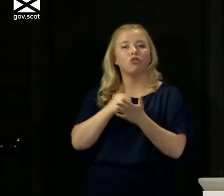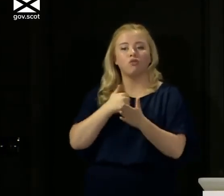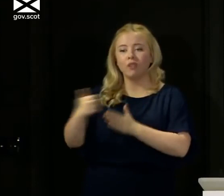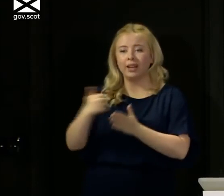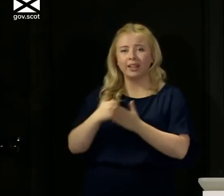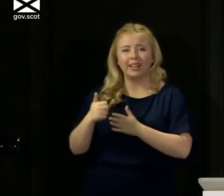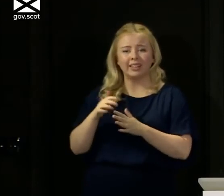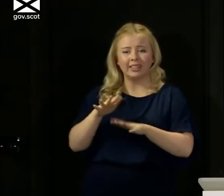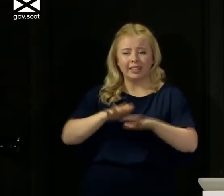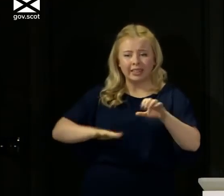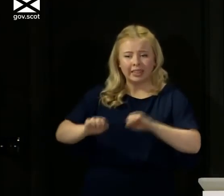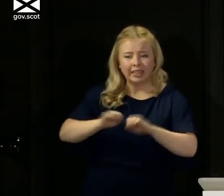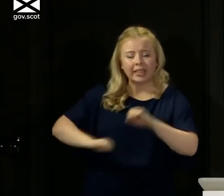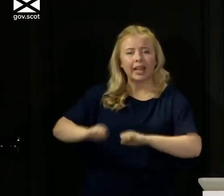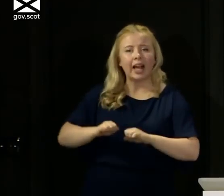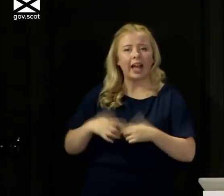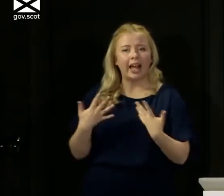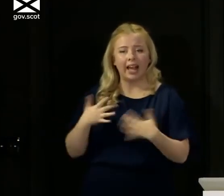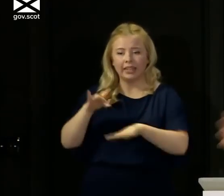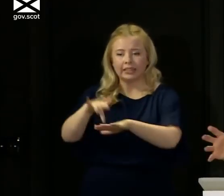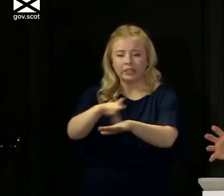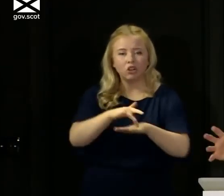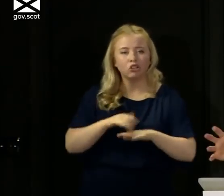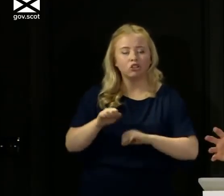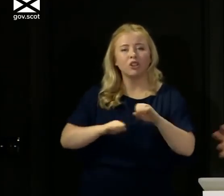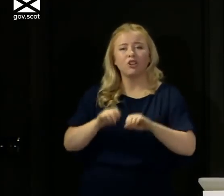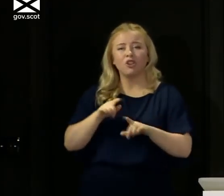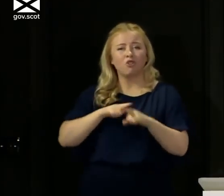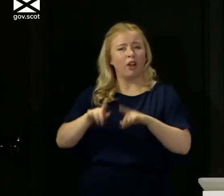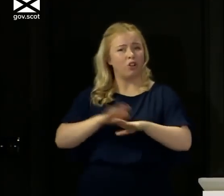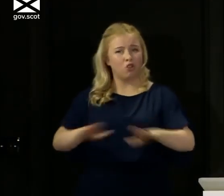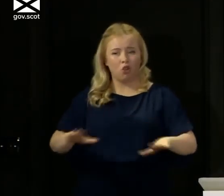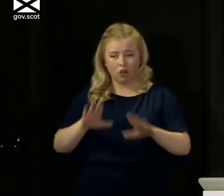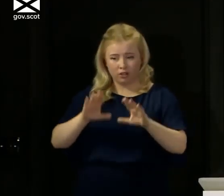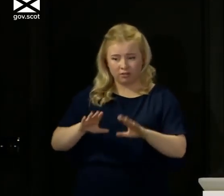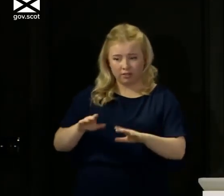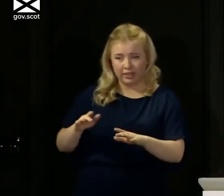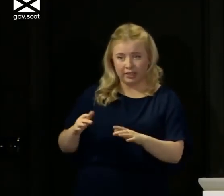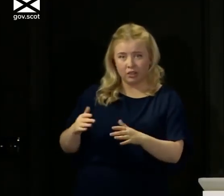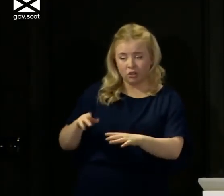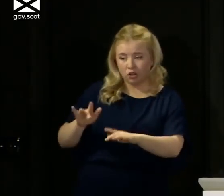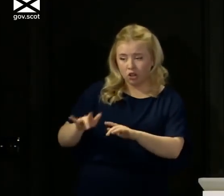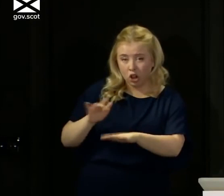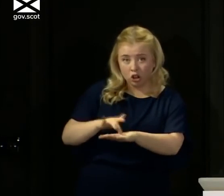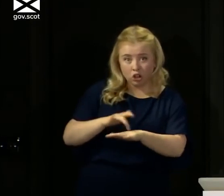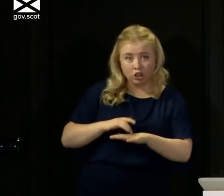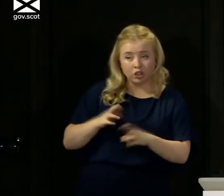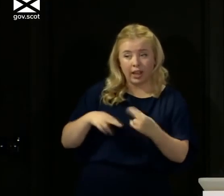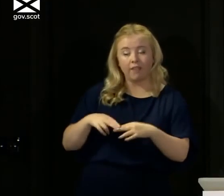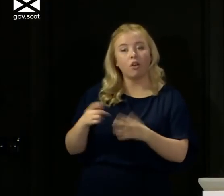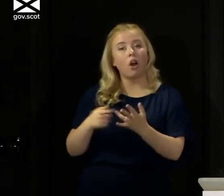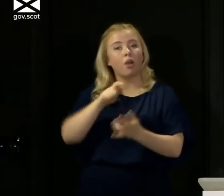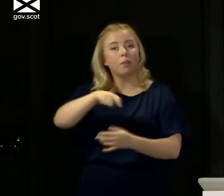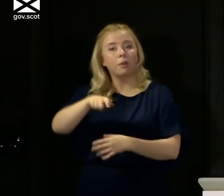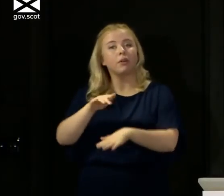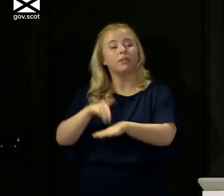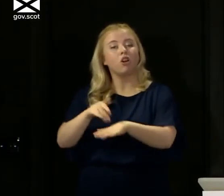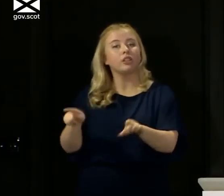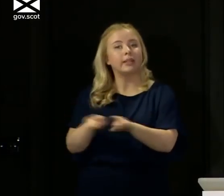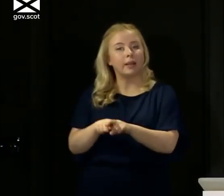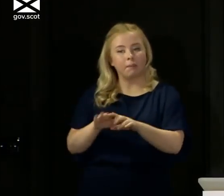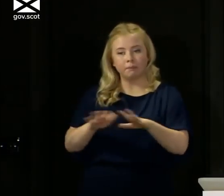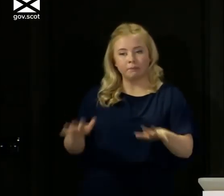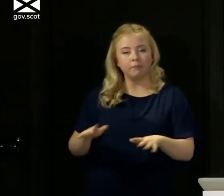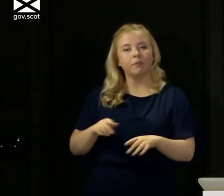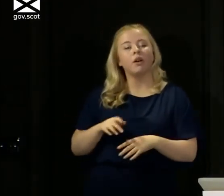cleaning hard surfaces that you might be touching. Try not to touch hard surfaces that other people will have been touching. These are the basic things we need to